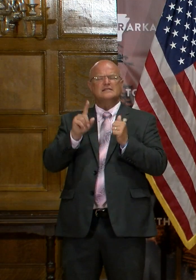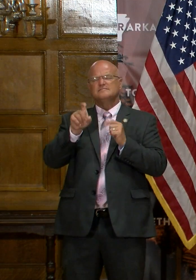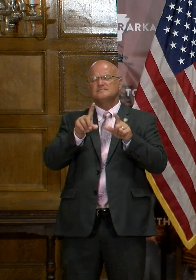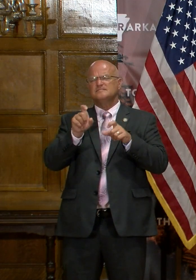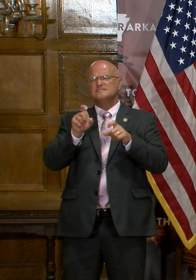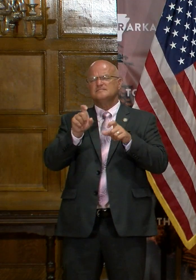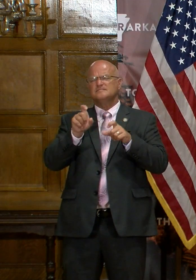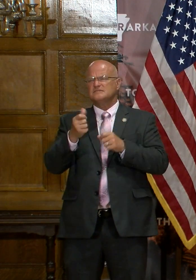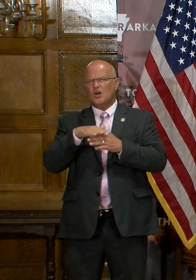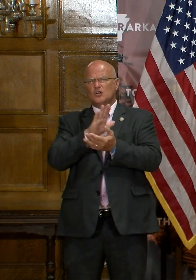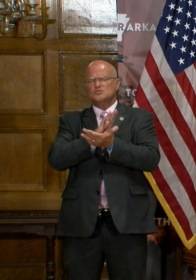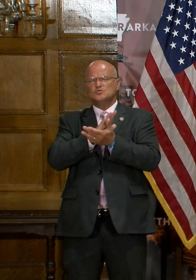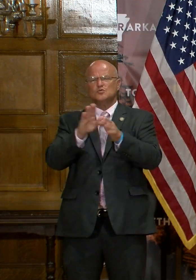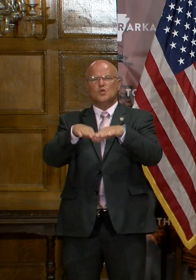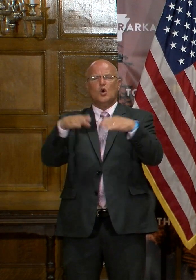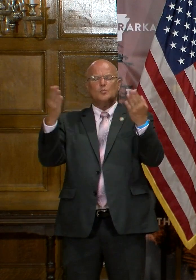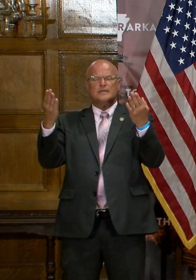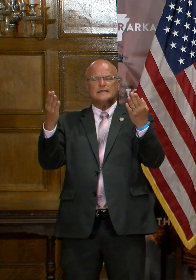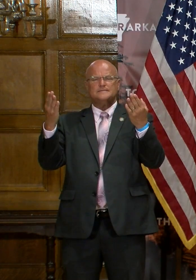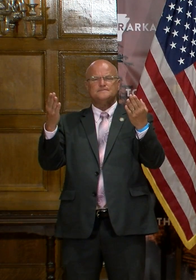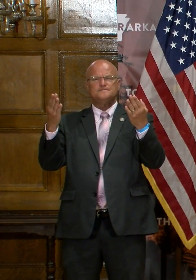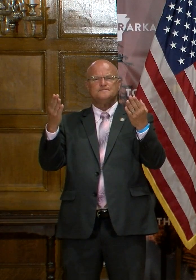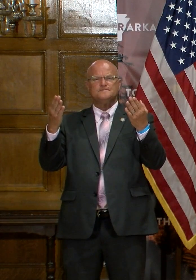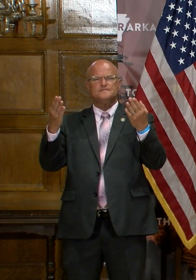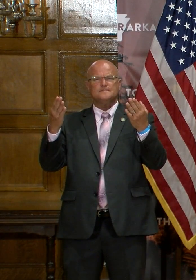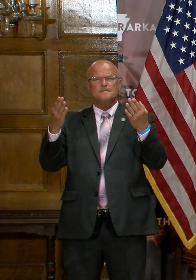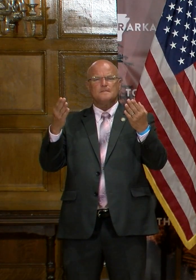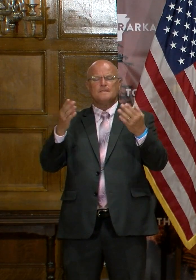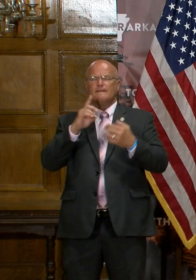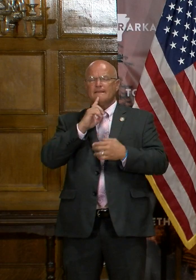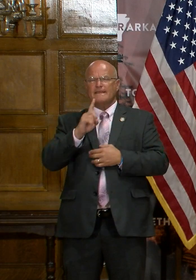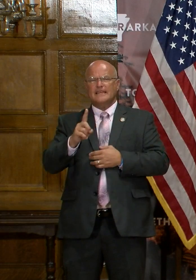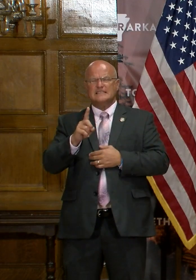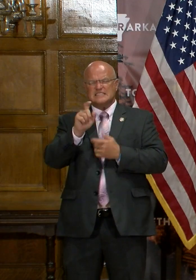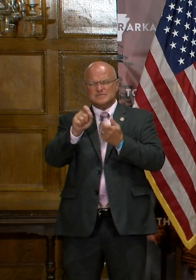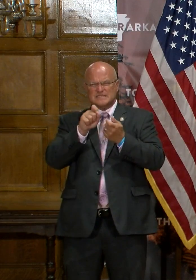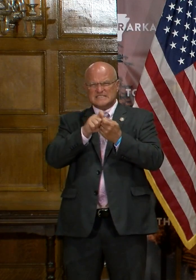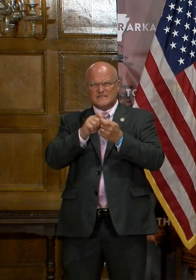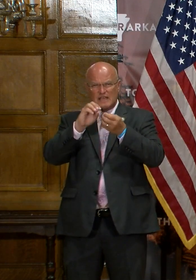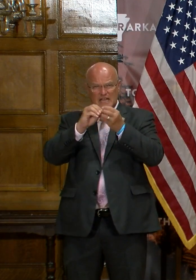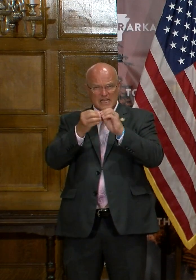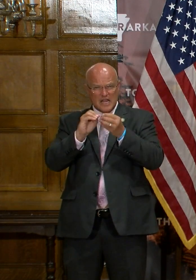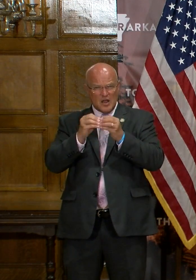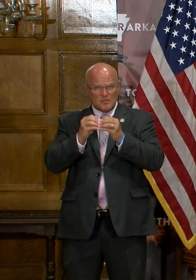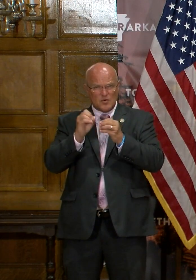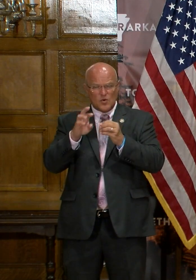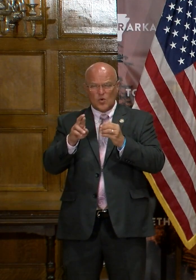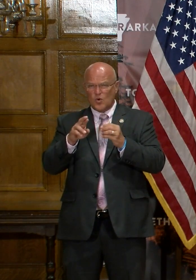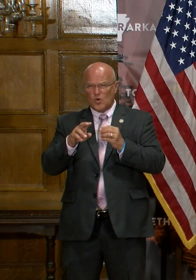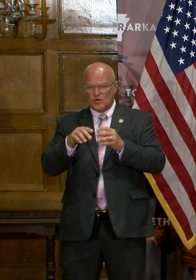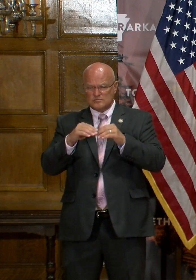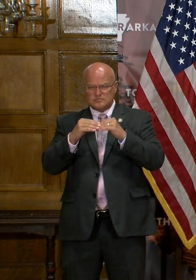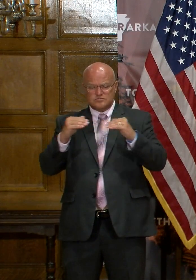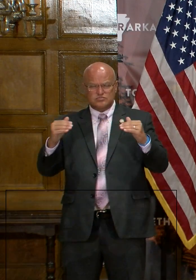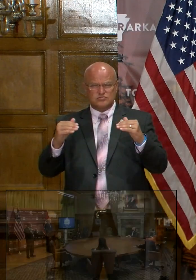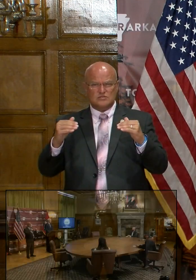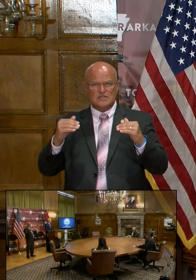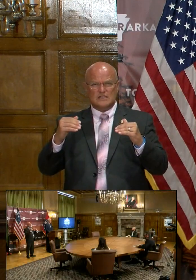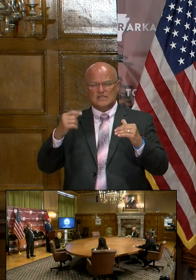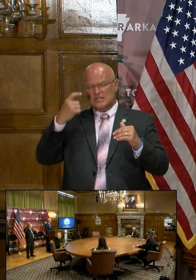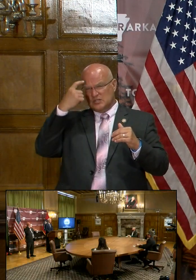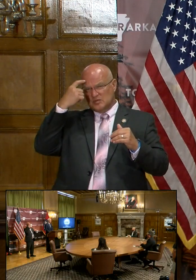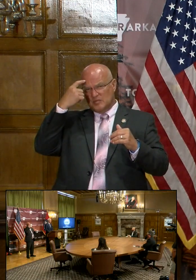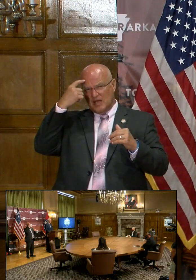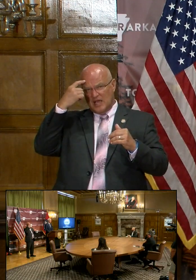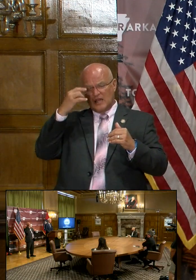things. First, on school reopenings, is there a specific number or a threshold that you have in mind,